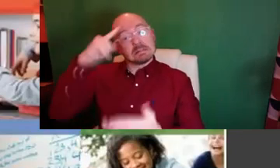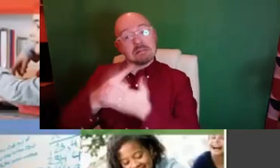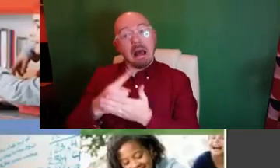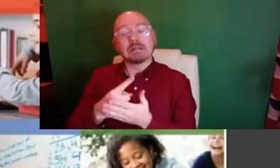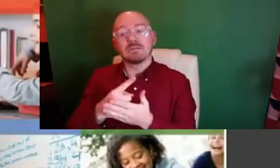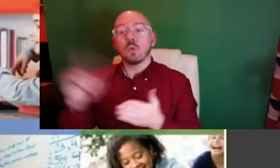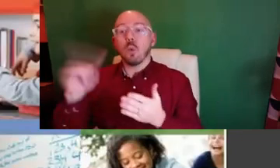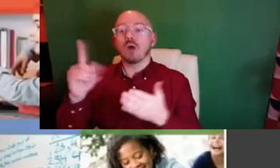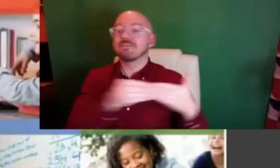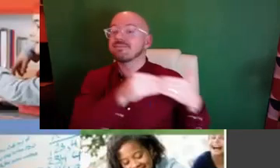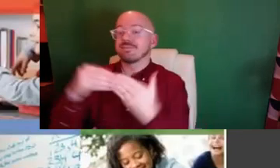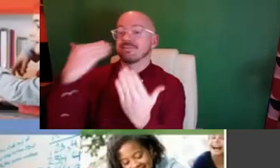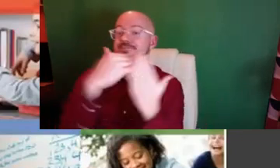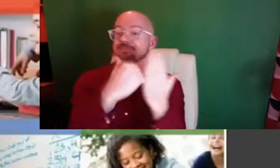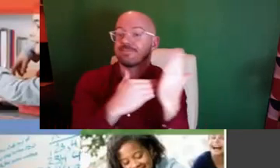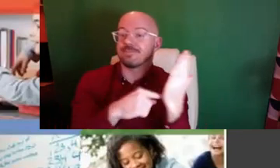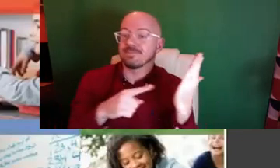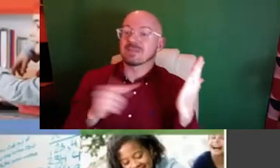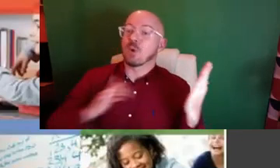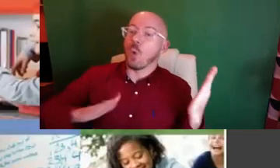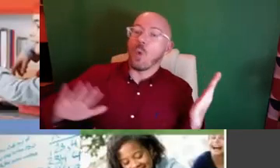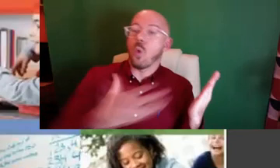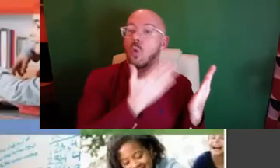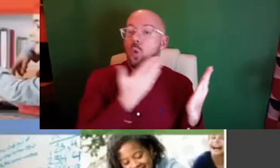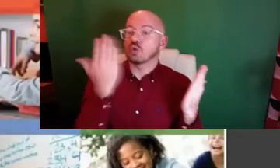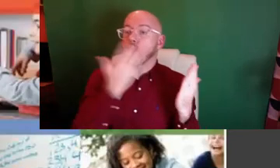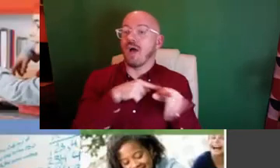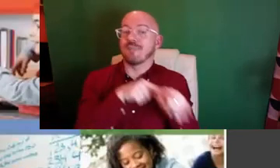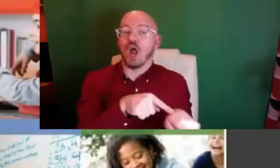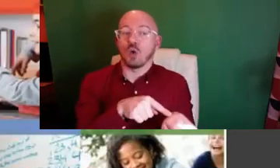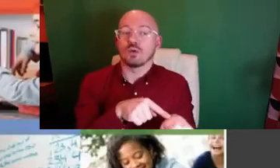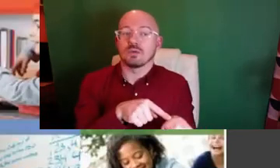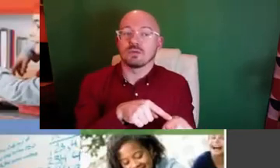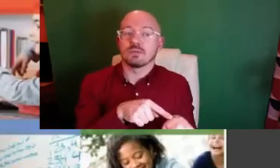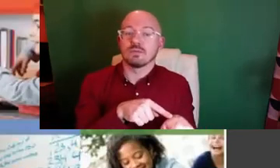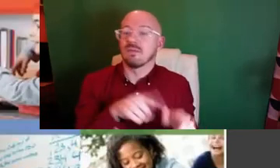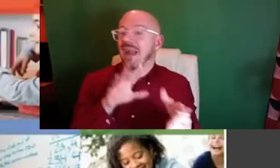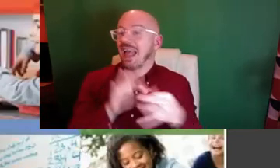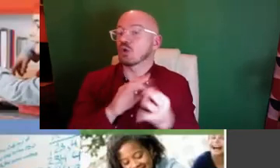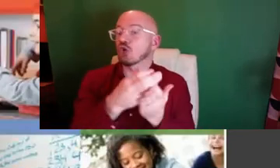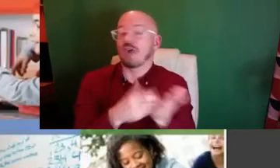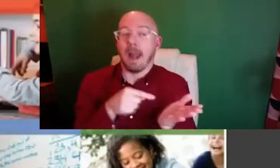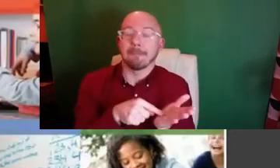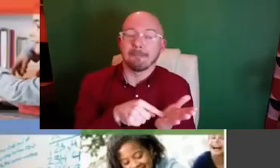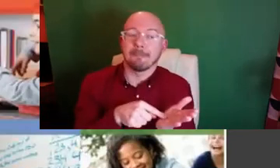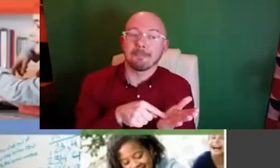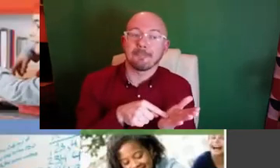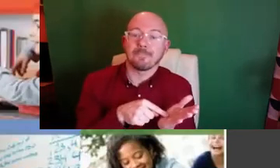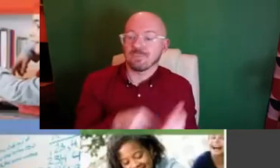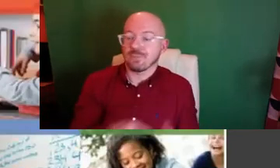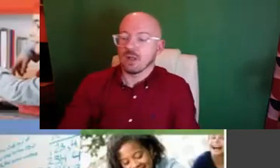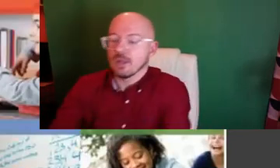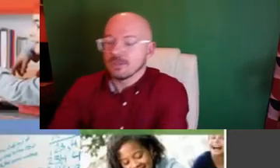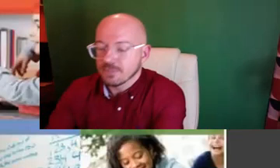develop the curriculum for excellence. And this curriculum for excellence outlines what